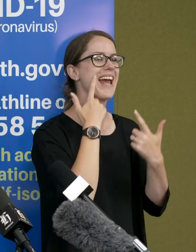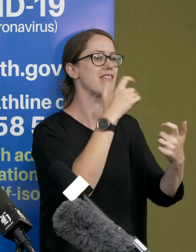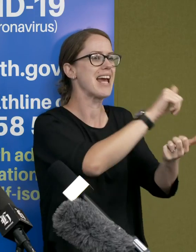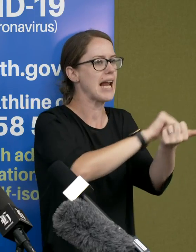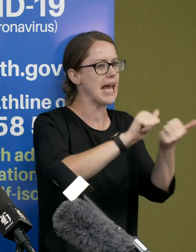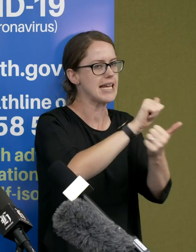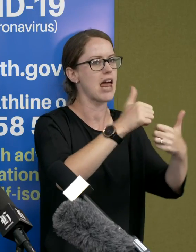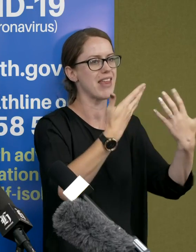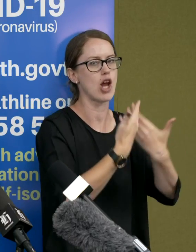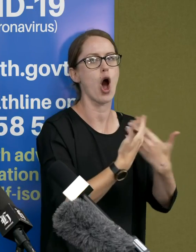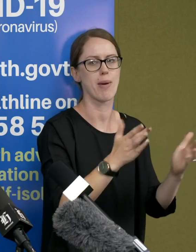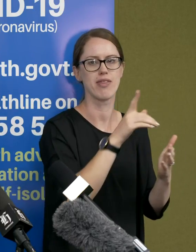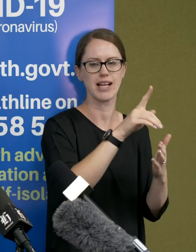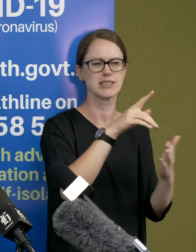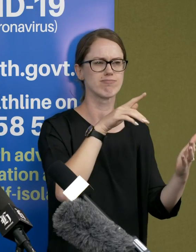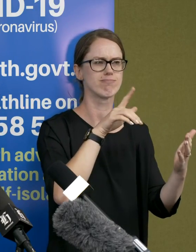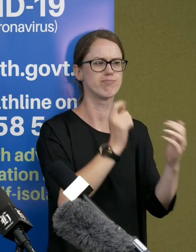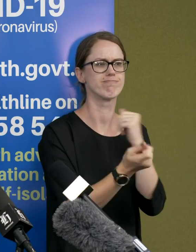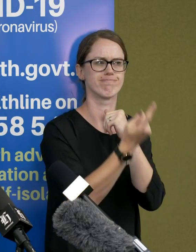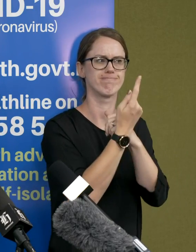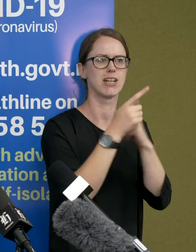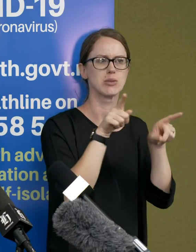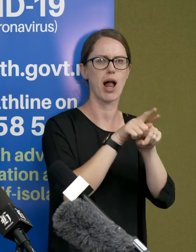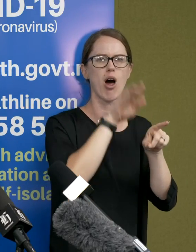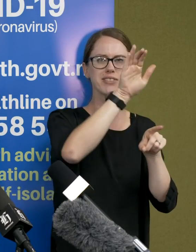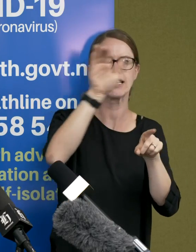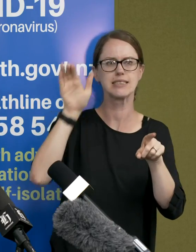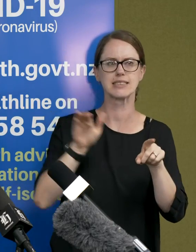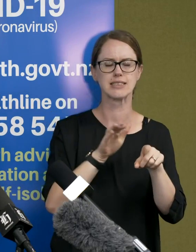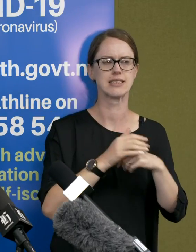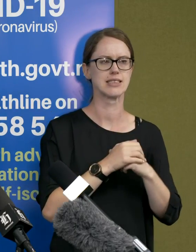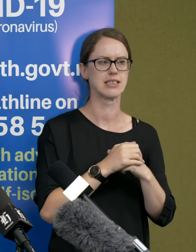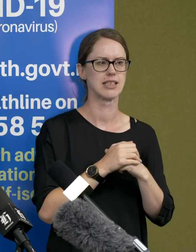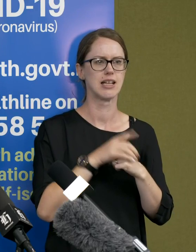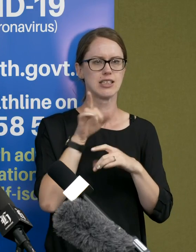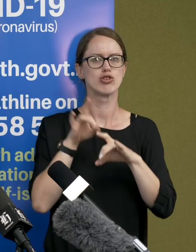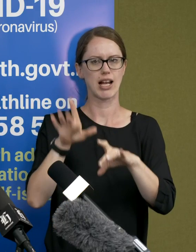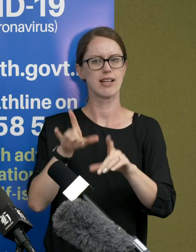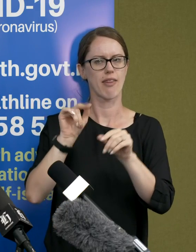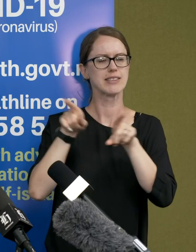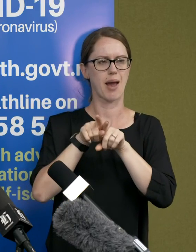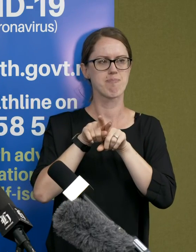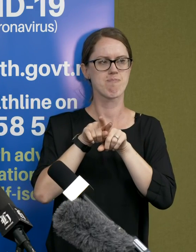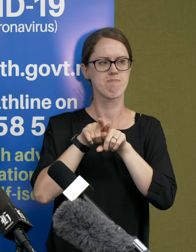before reopening. This is the approach that has been taken in other jurisdictions, in particular Australia.